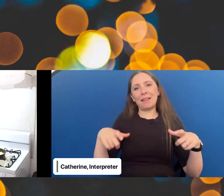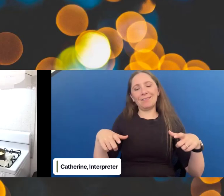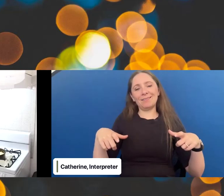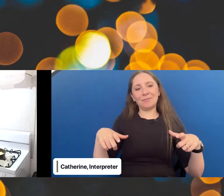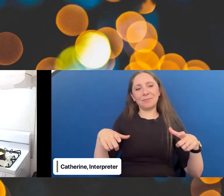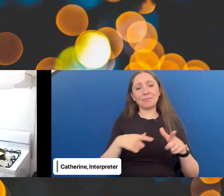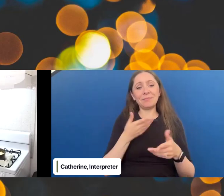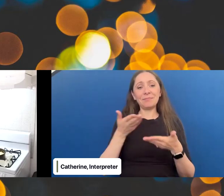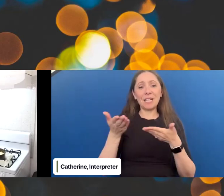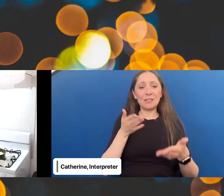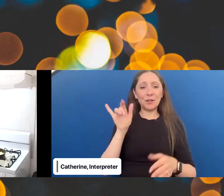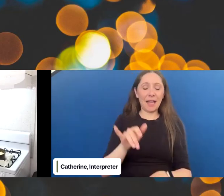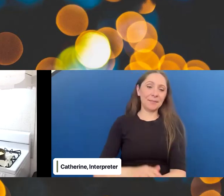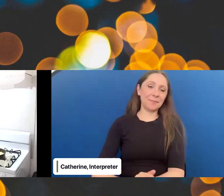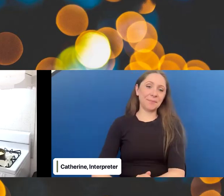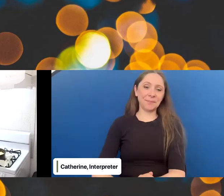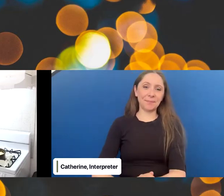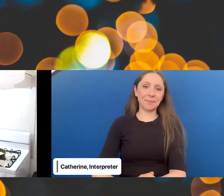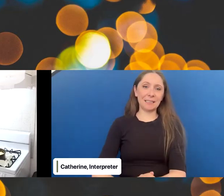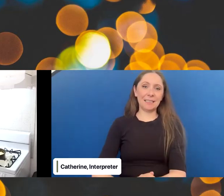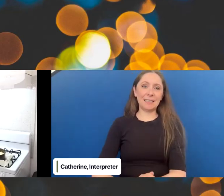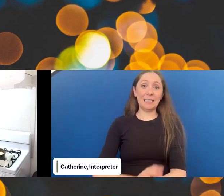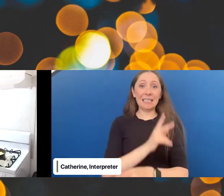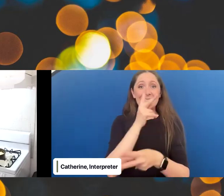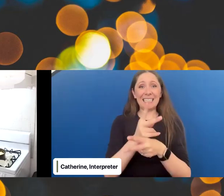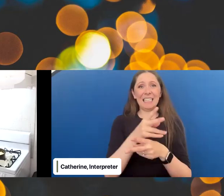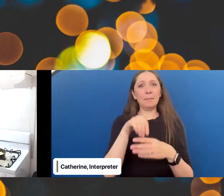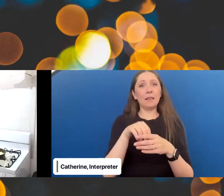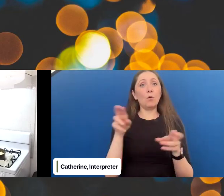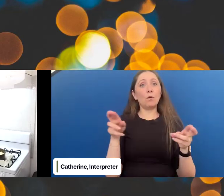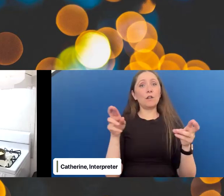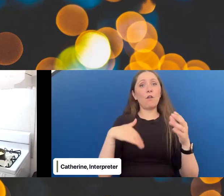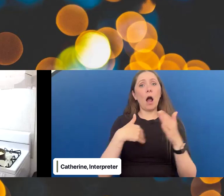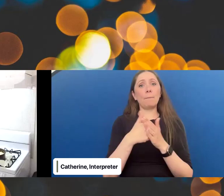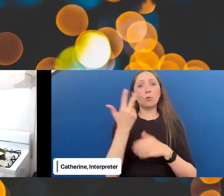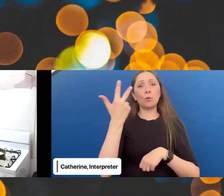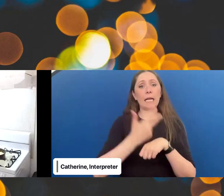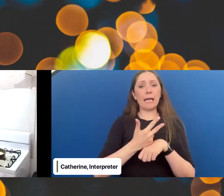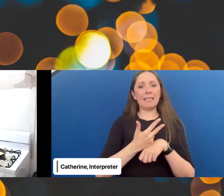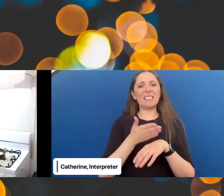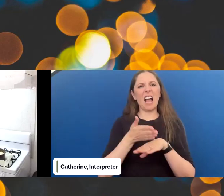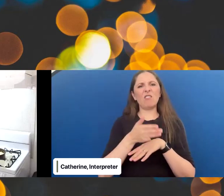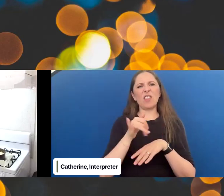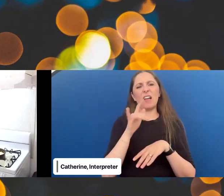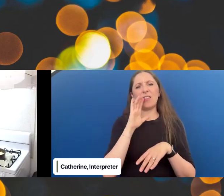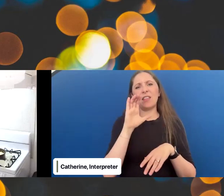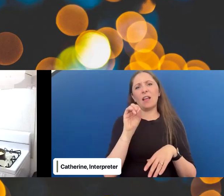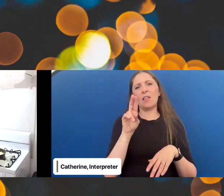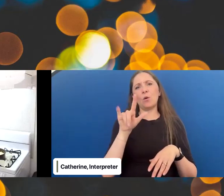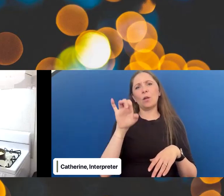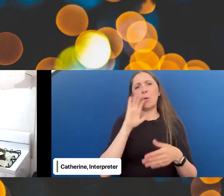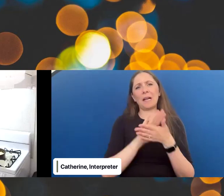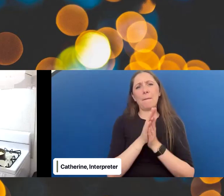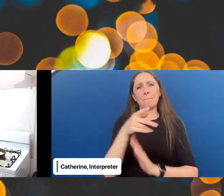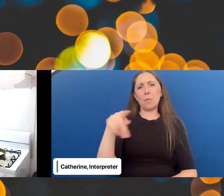and serve it that way. You can keep in the fridge for up to 3 days. After a while, the raspberry coulis might look purplish, but don't